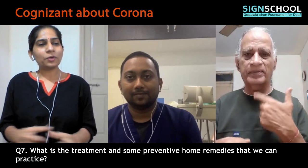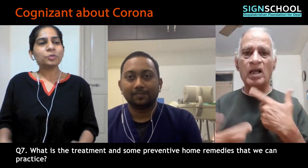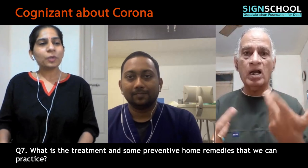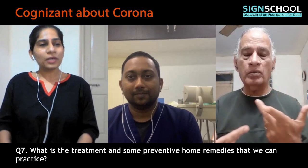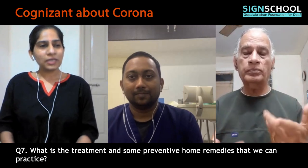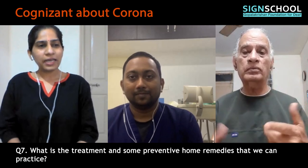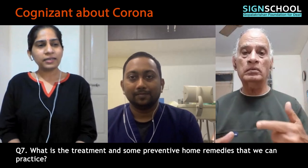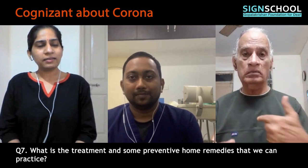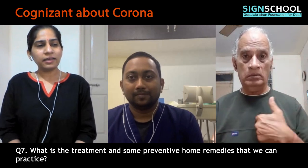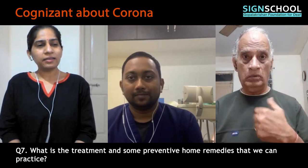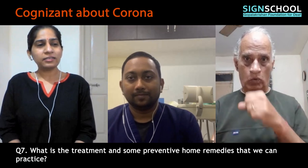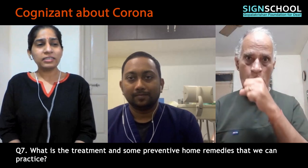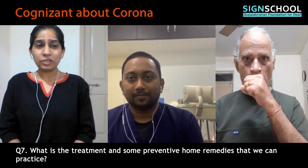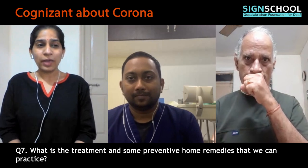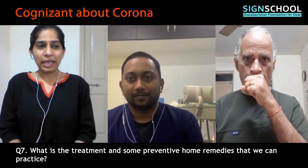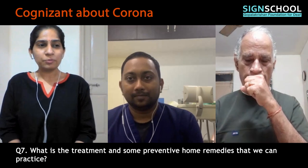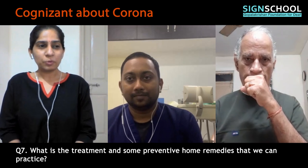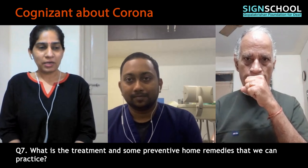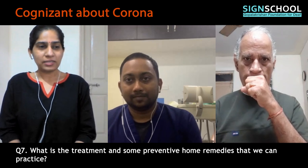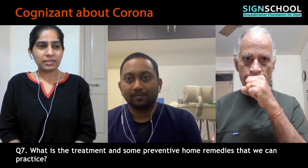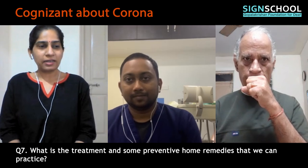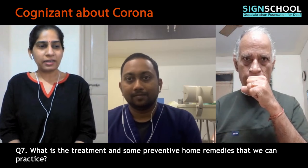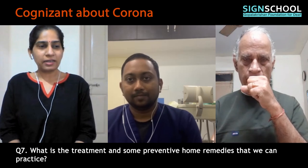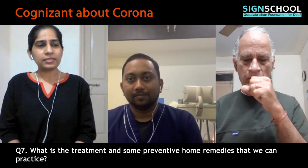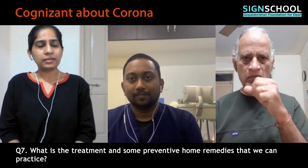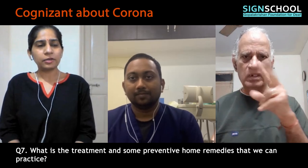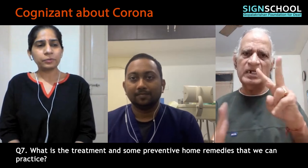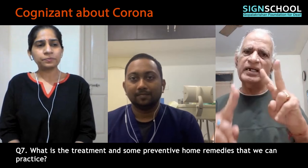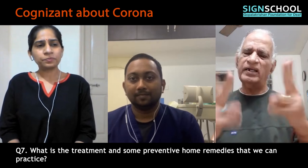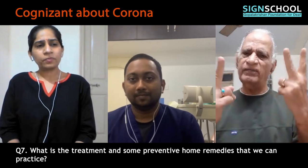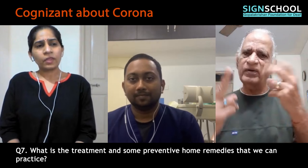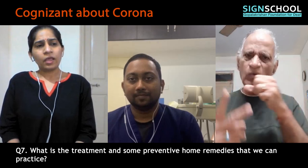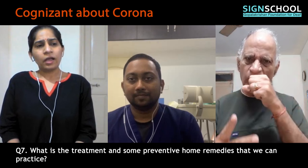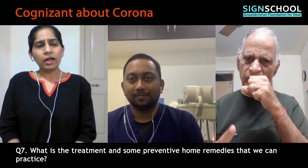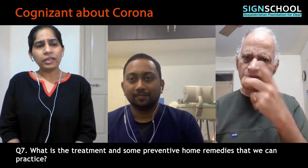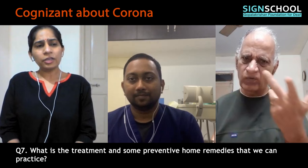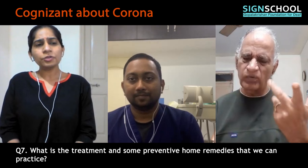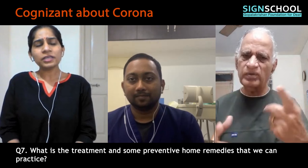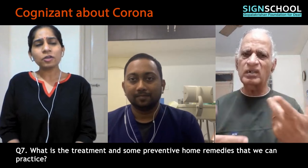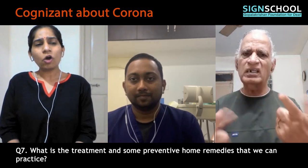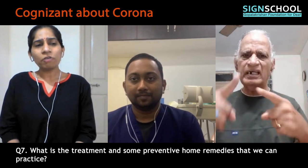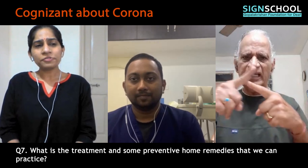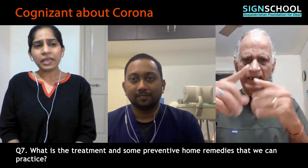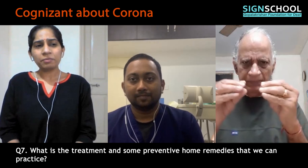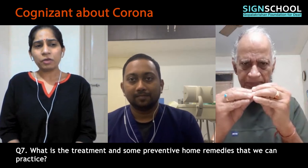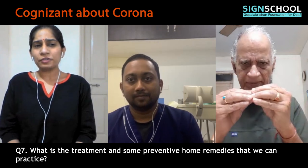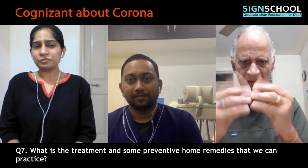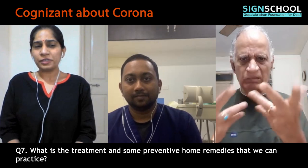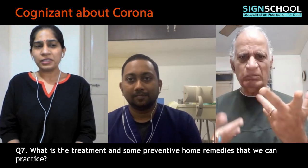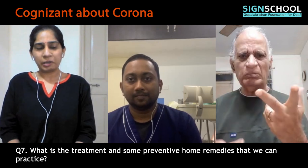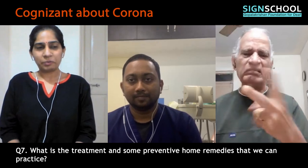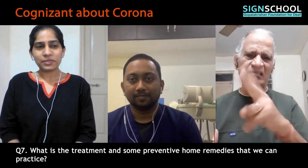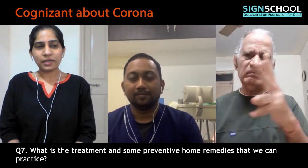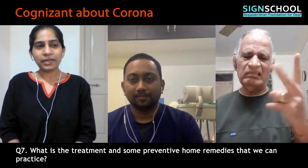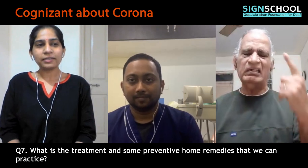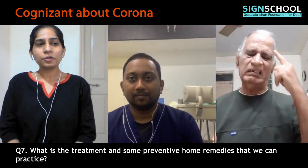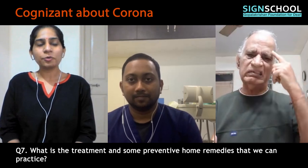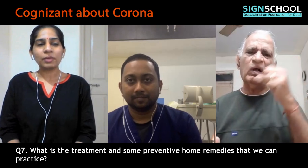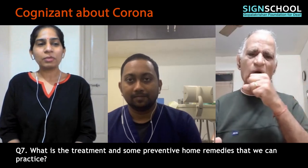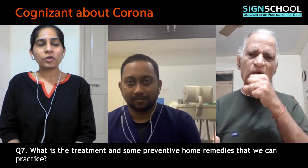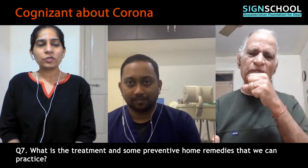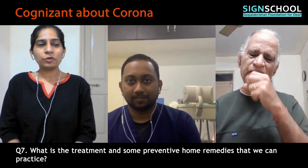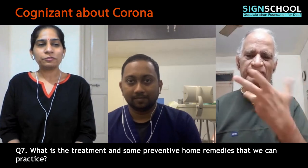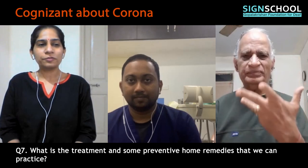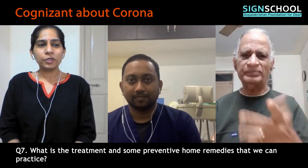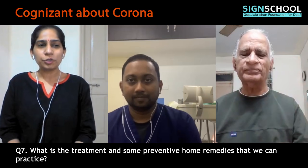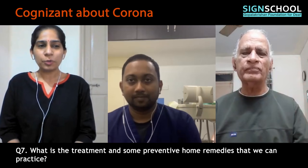What I want to understand and need your help to understand is, that coughs can be of different types, right? It could